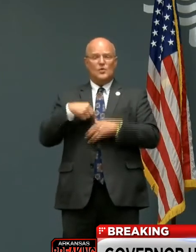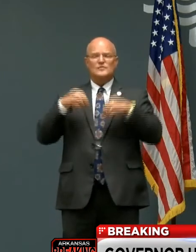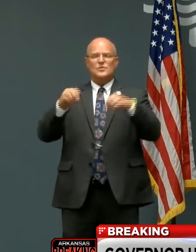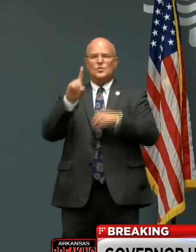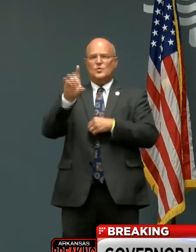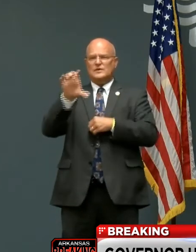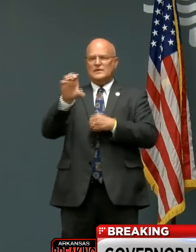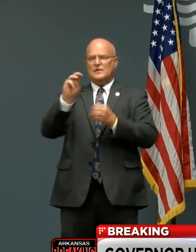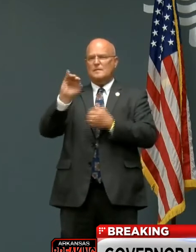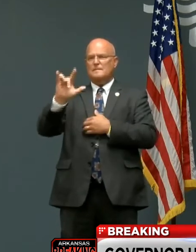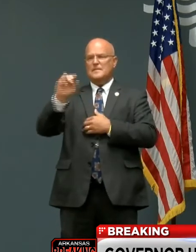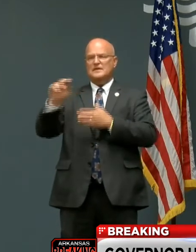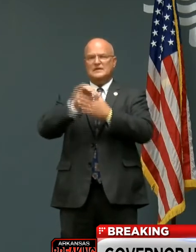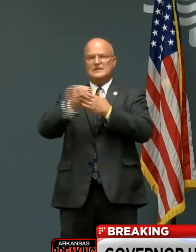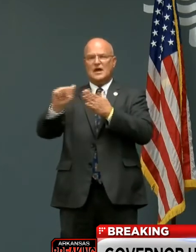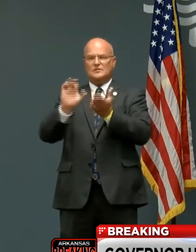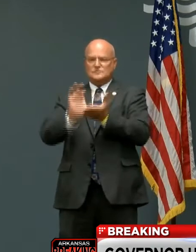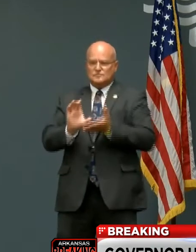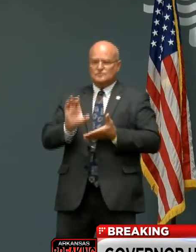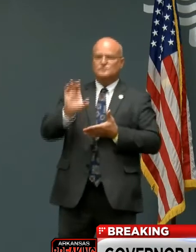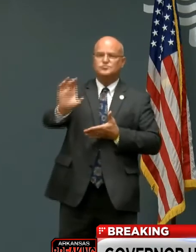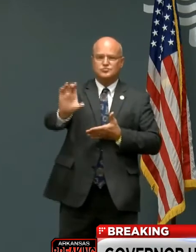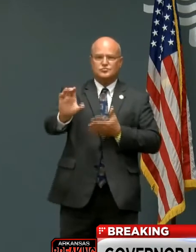$100 million more